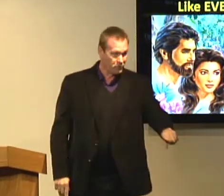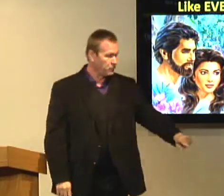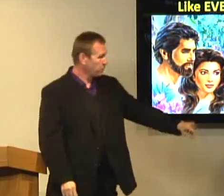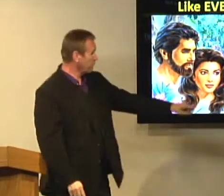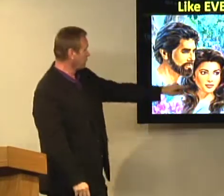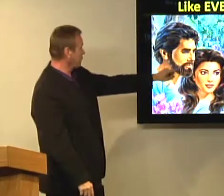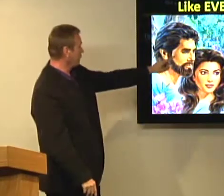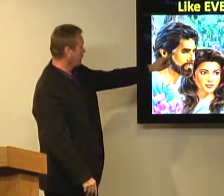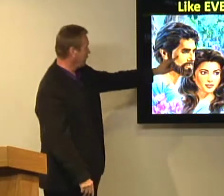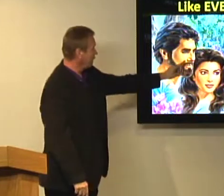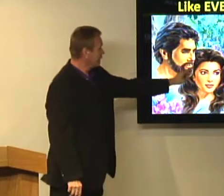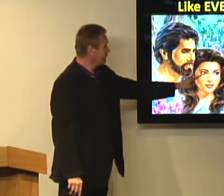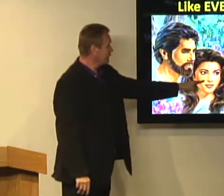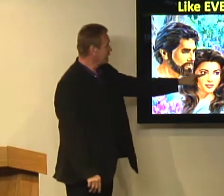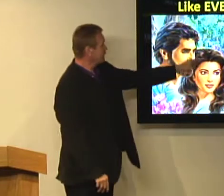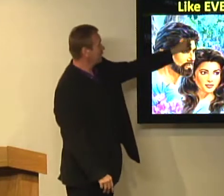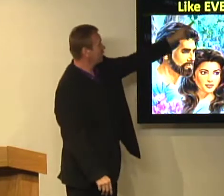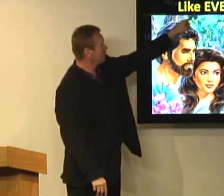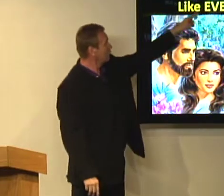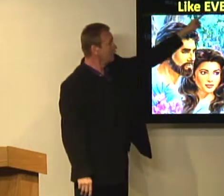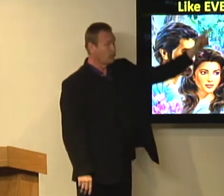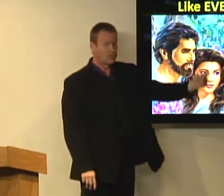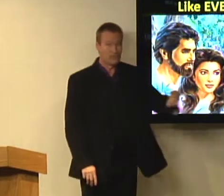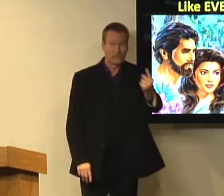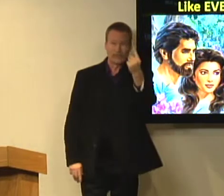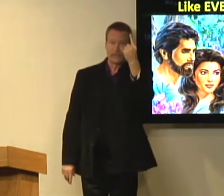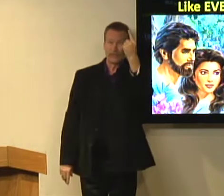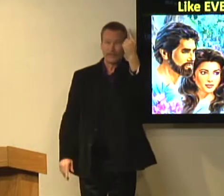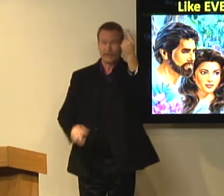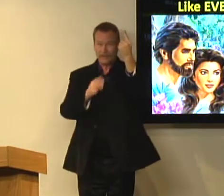And they all came from Eve.